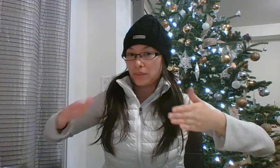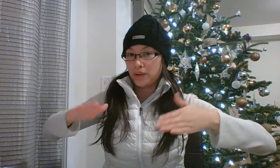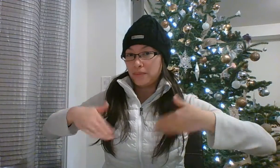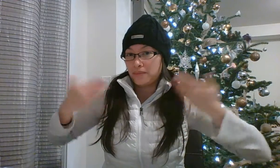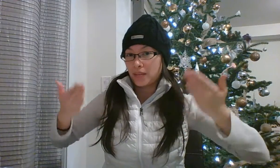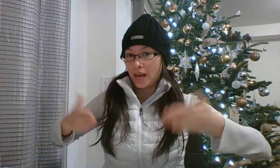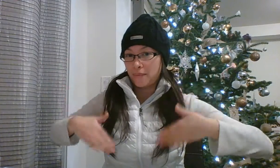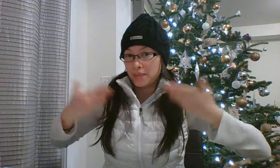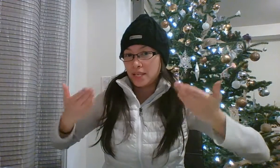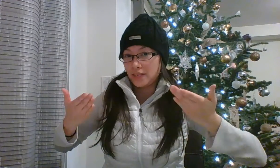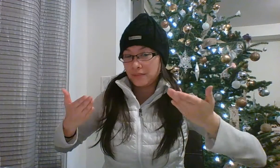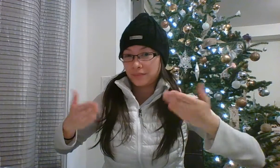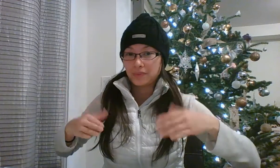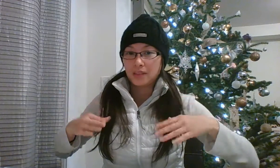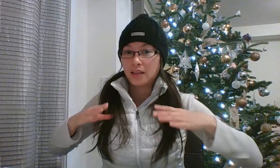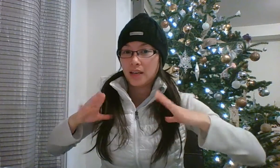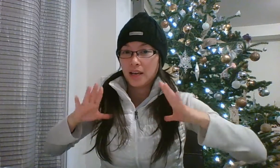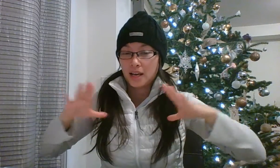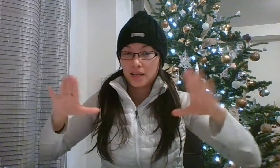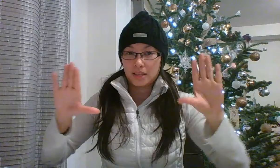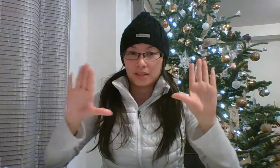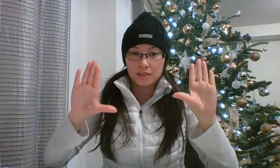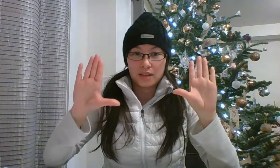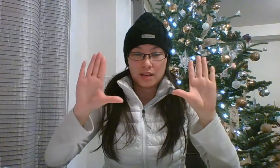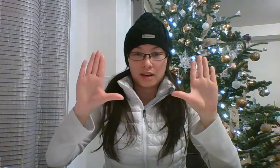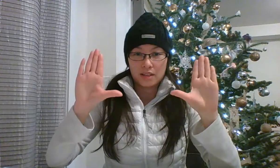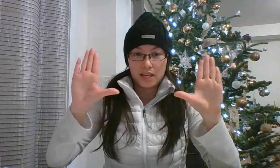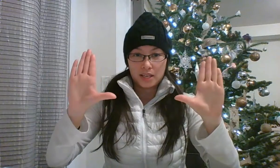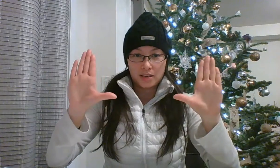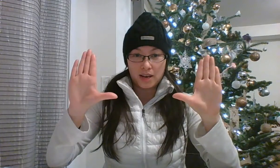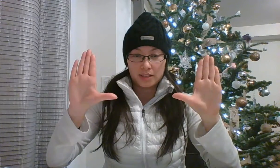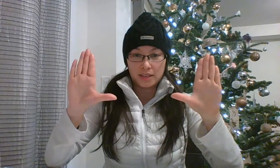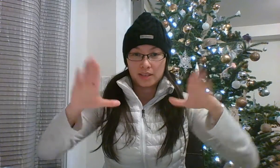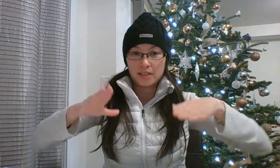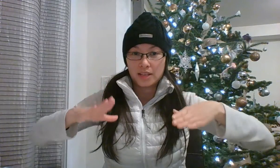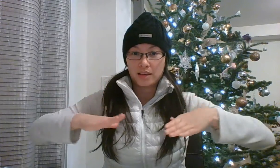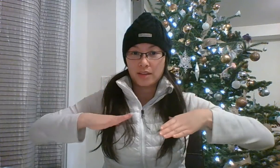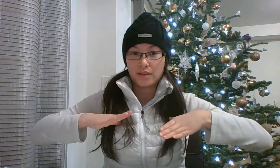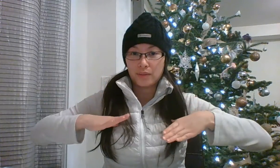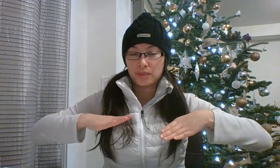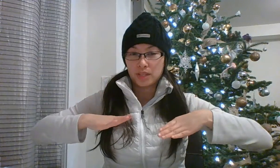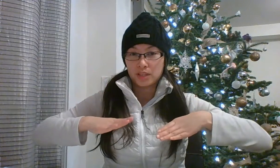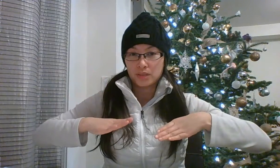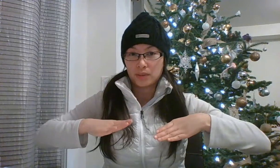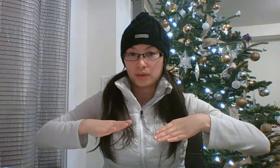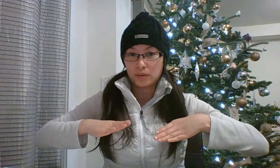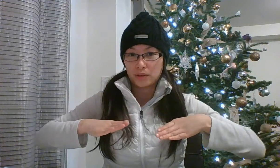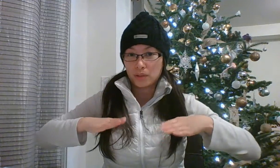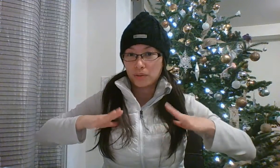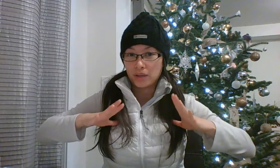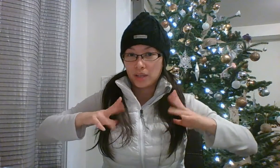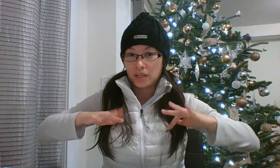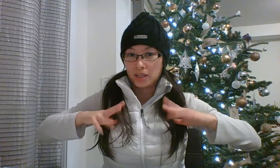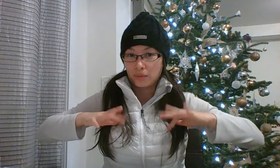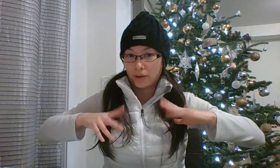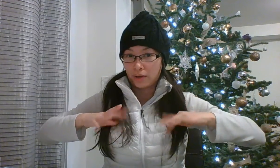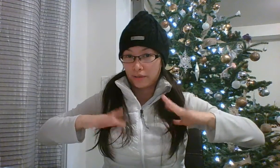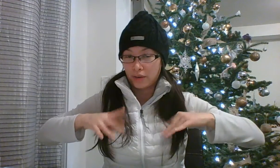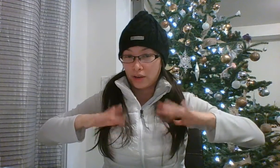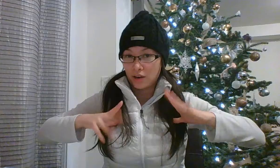up, happy. And to sign holiday, your hands like this, and thumbs just below your shoulder. You wiggle a finger,